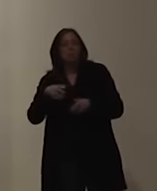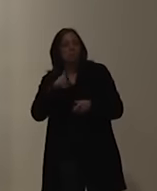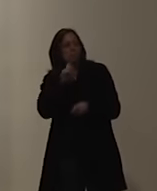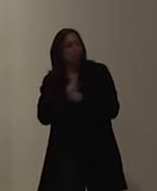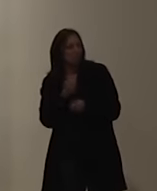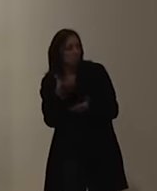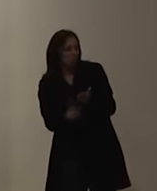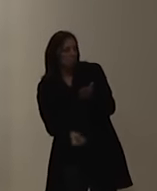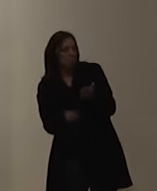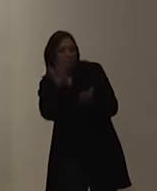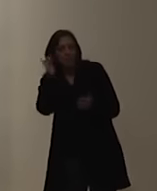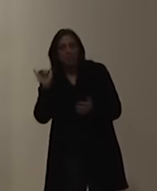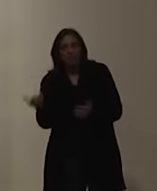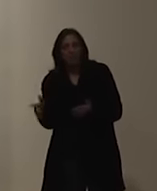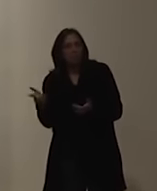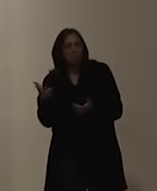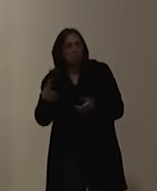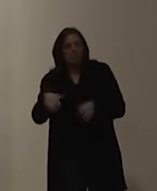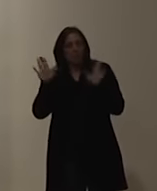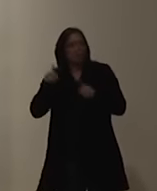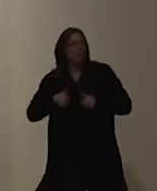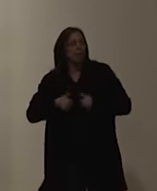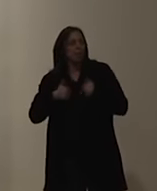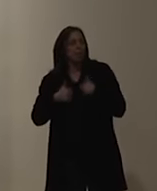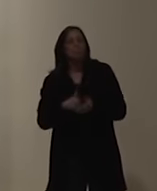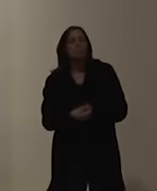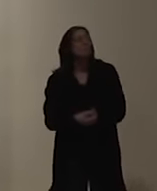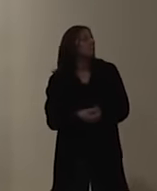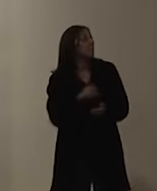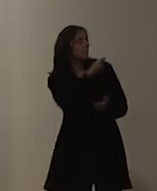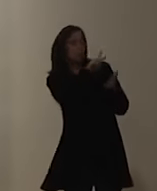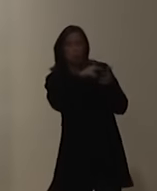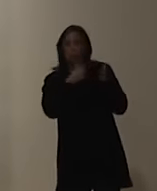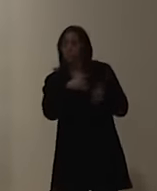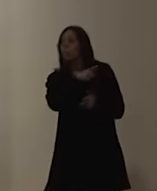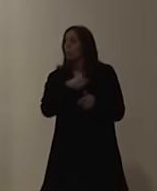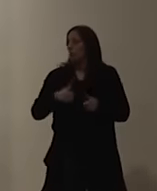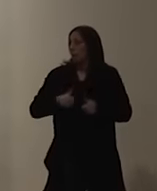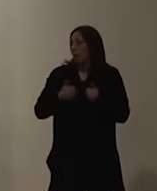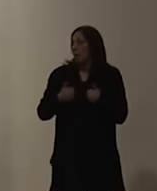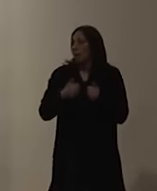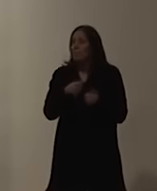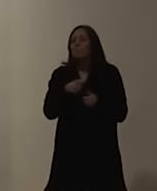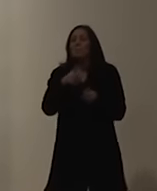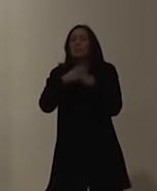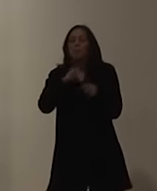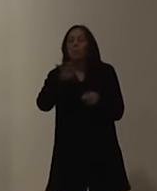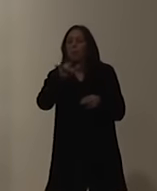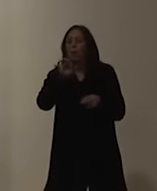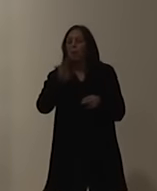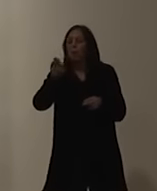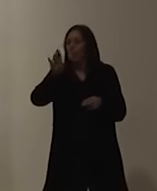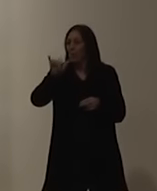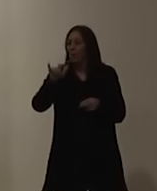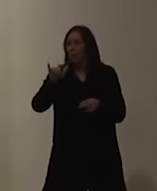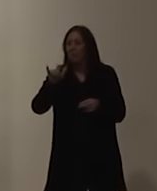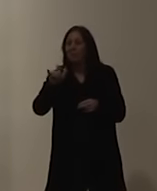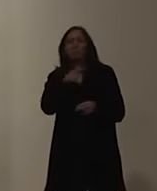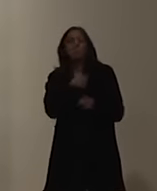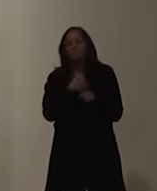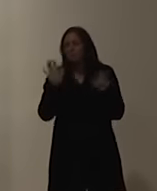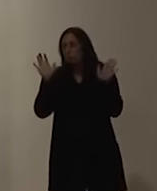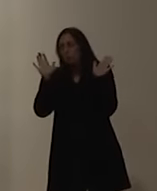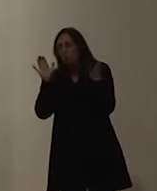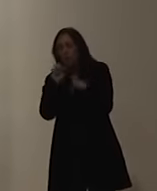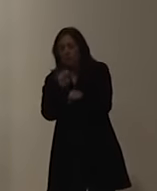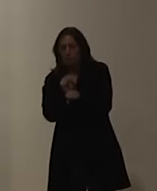well. And, you know, he's a named Byler Berry, great guy. And we're lucky enough to be working